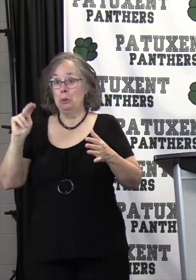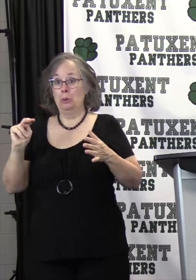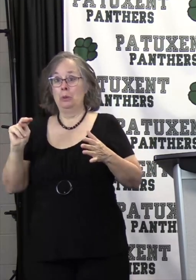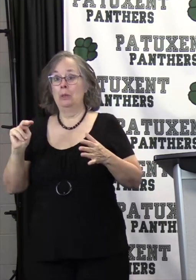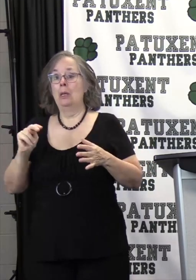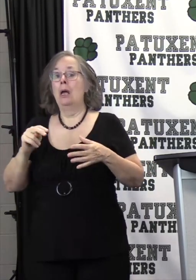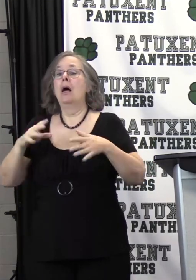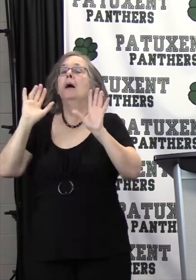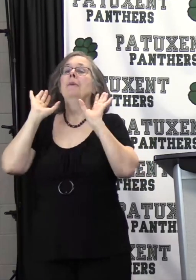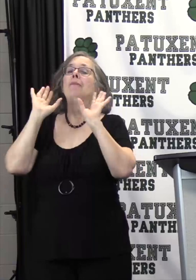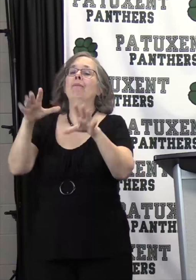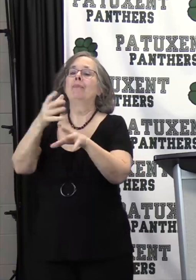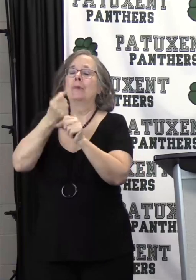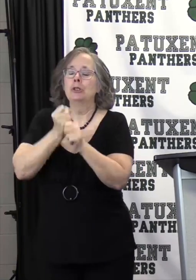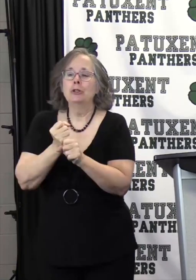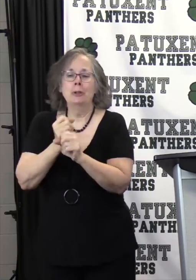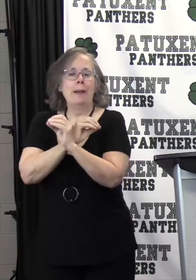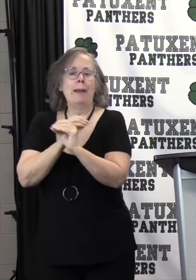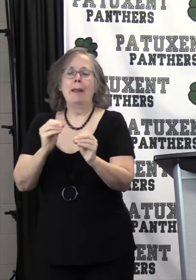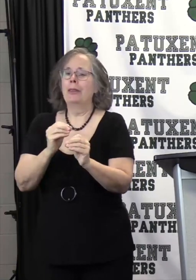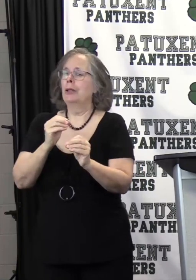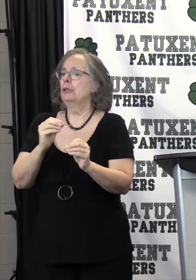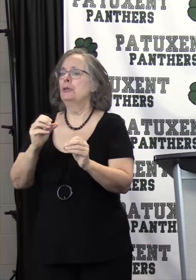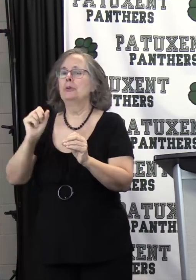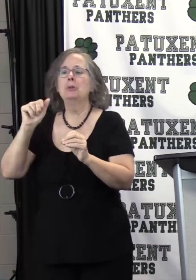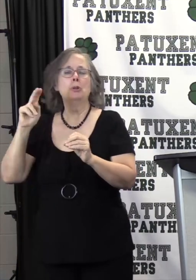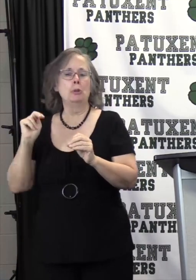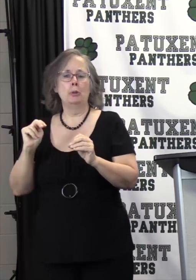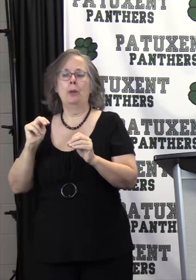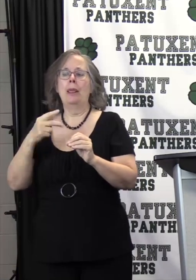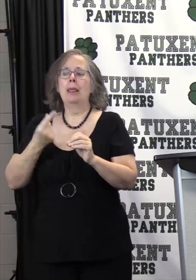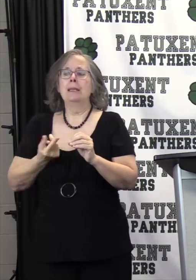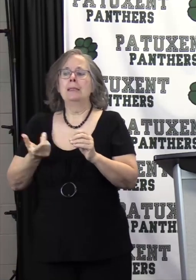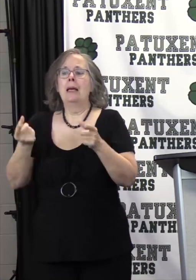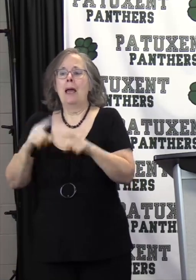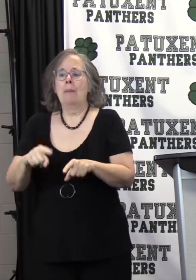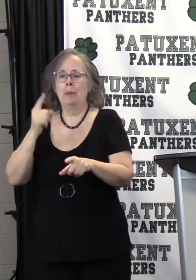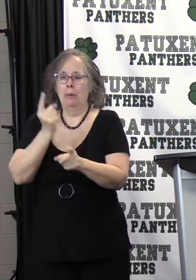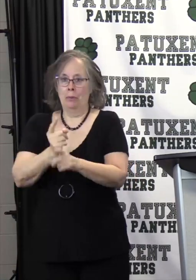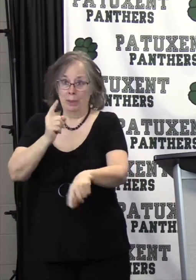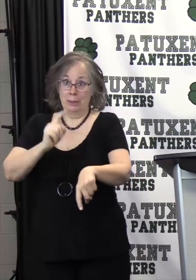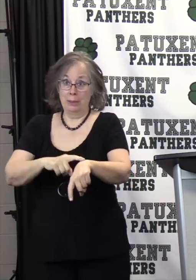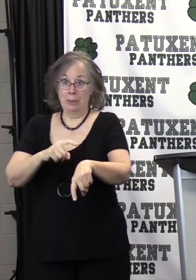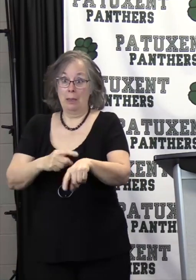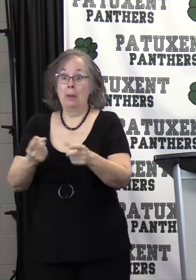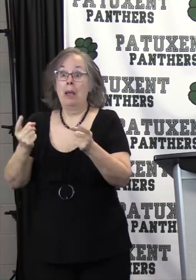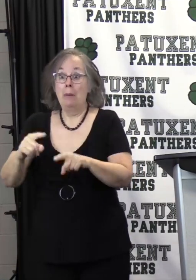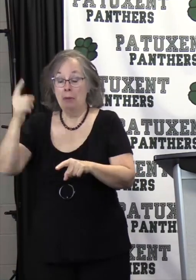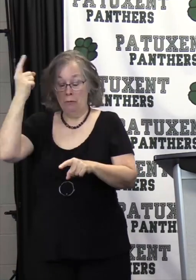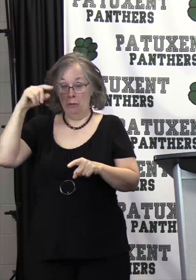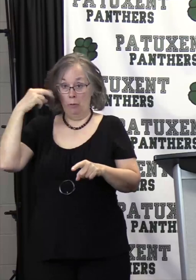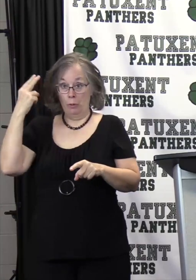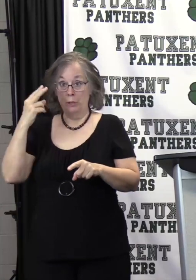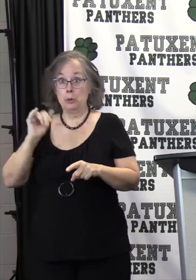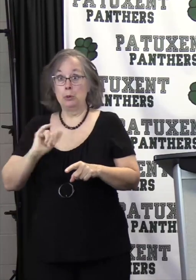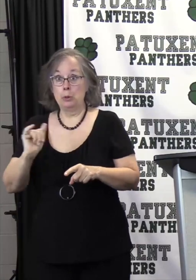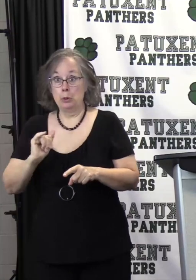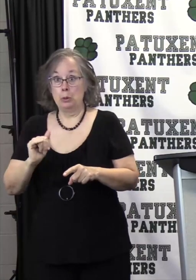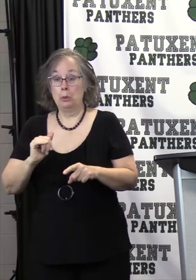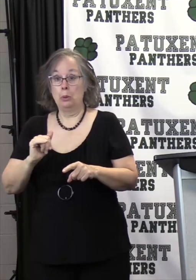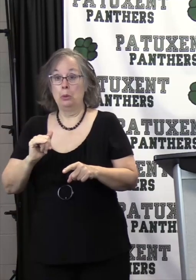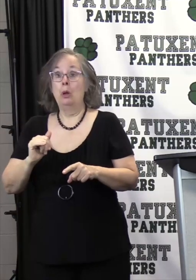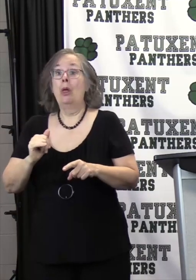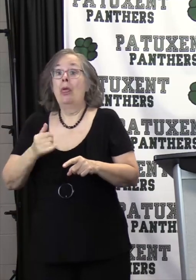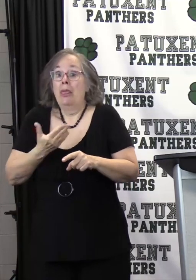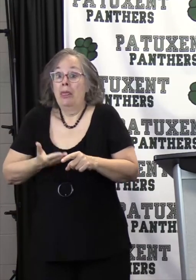assure you that nothing is ever too soon. Things always happen right when they're meant to. And they happen for a reason. And that what you're